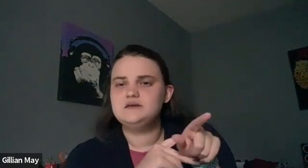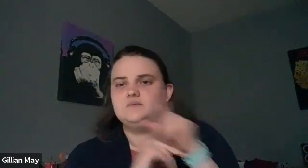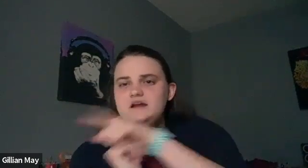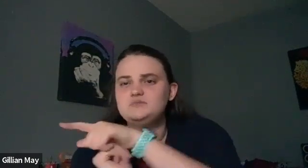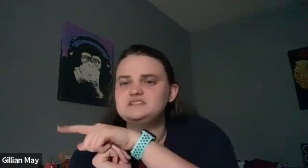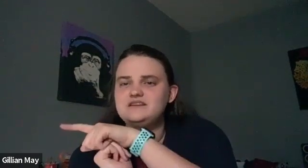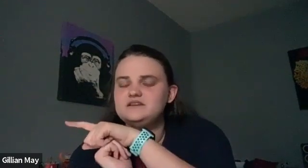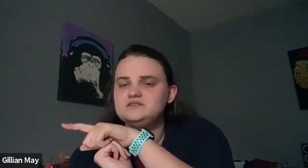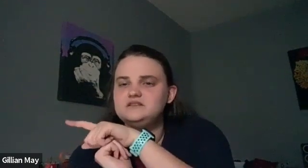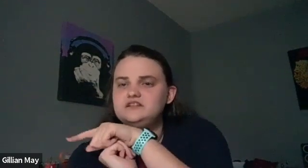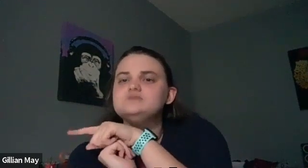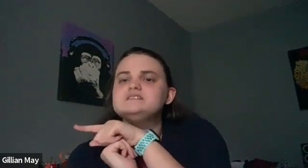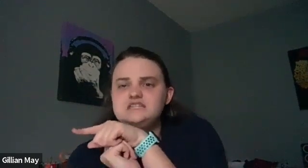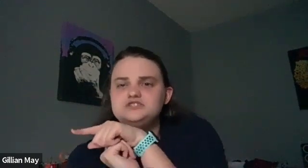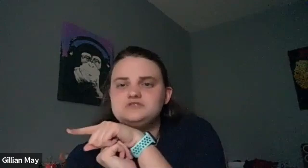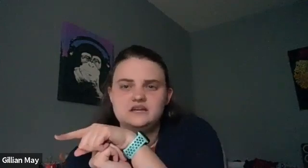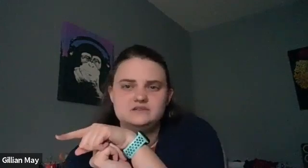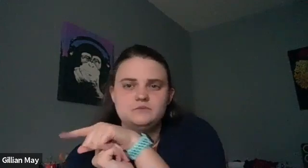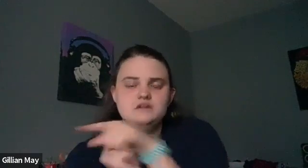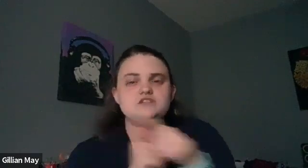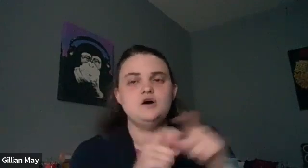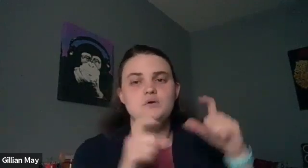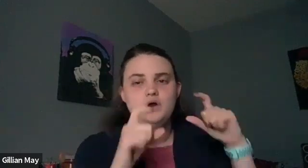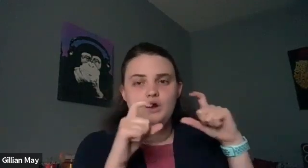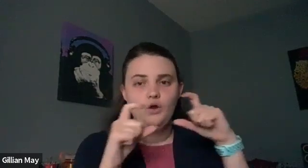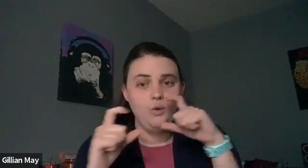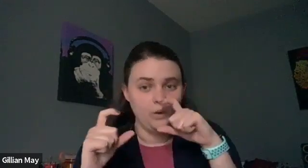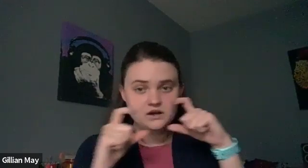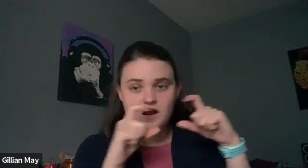one way and almost like the adults and teachers sign different ways. So corn,